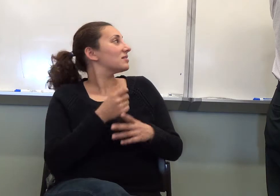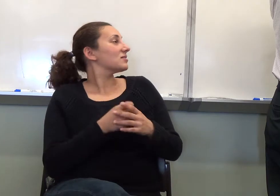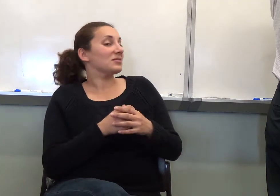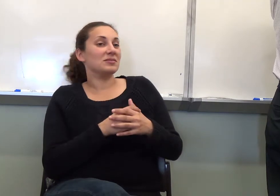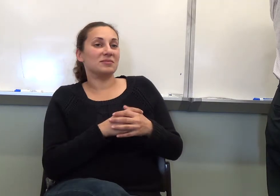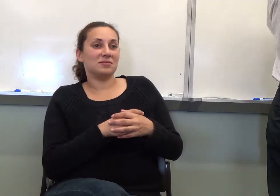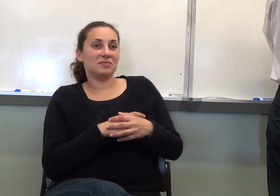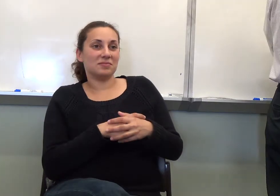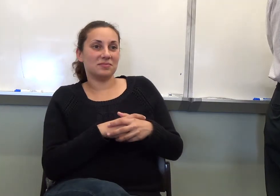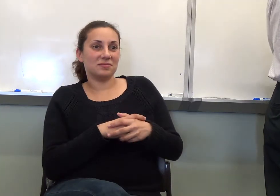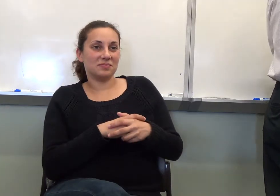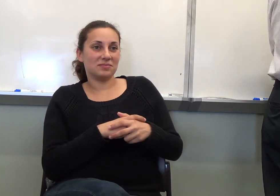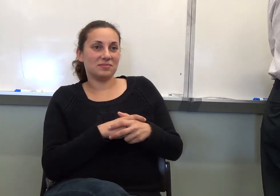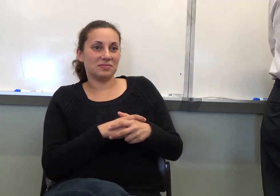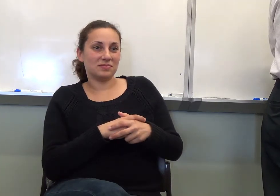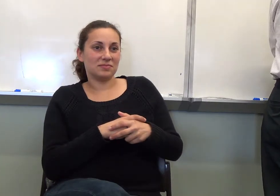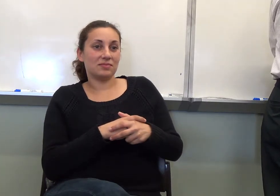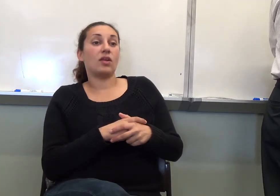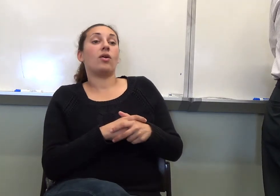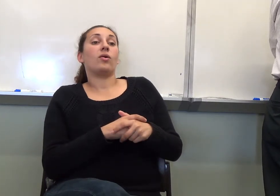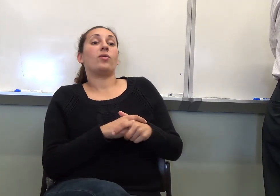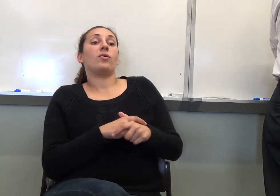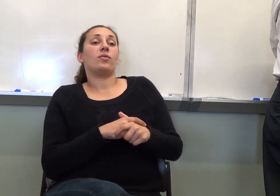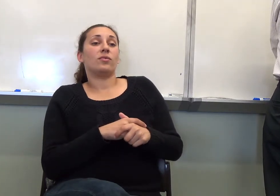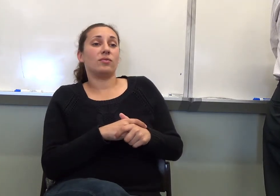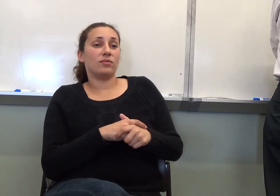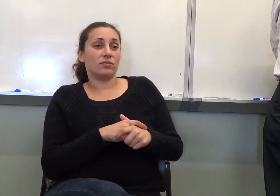balance. And the needle up here is pointing straight up.